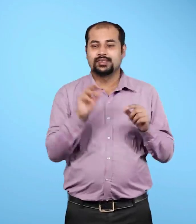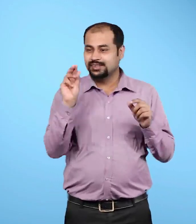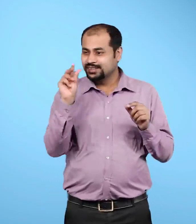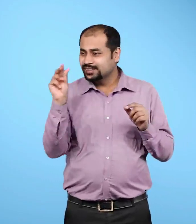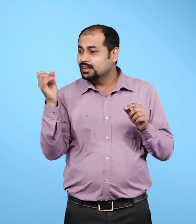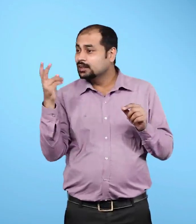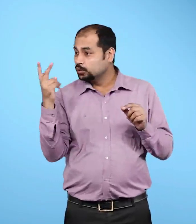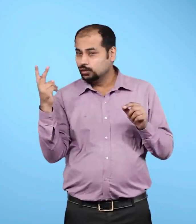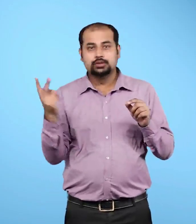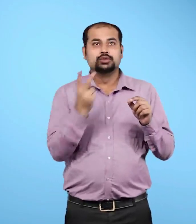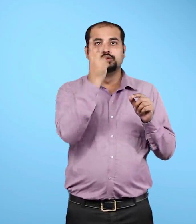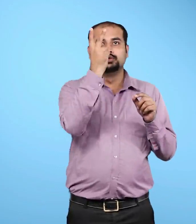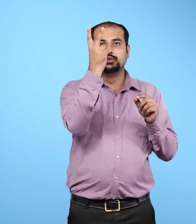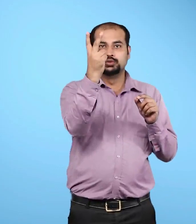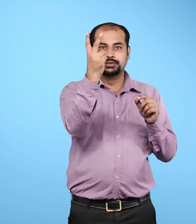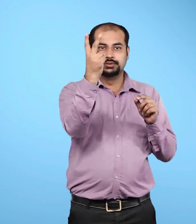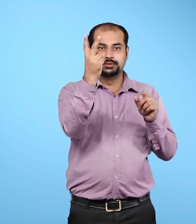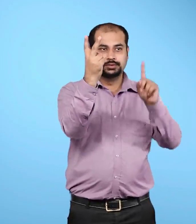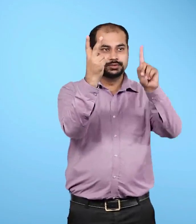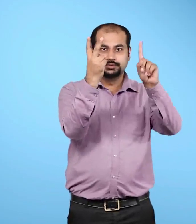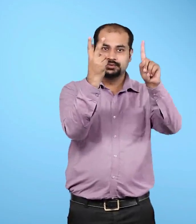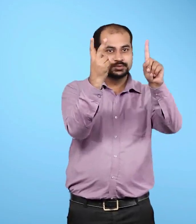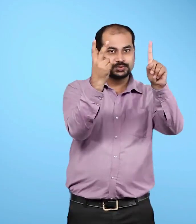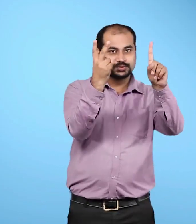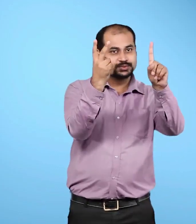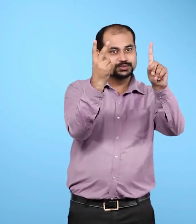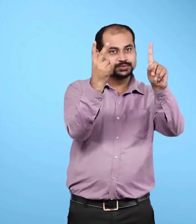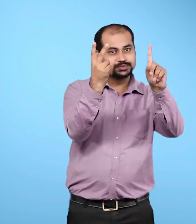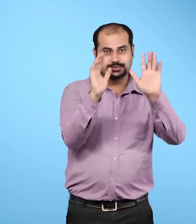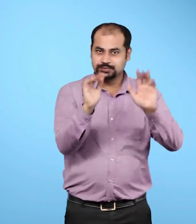And column 2 has single bead indicating unit.